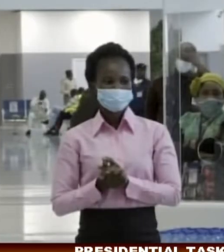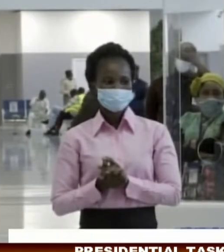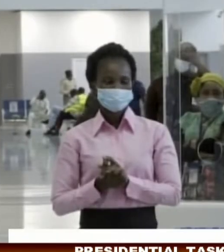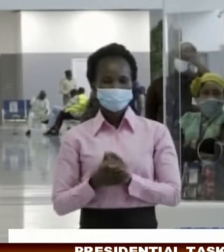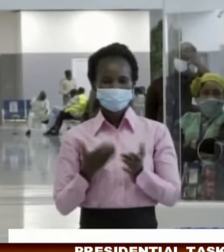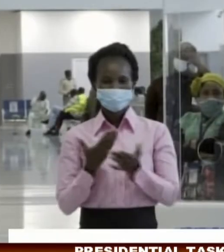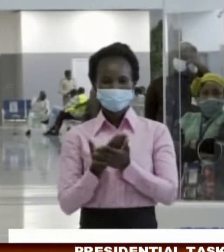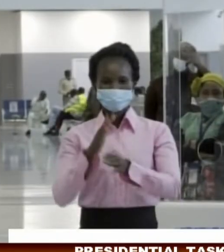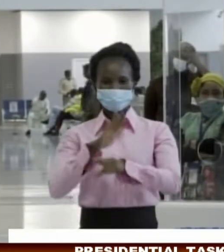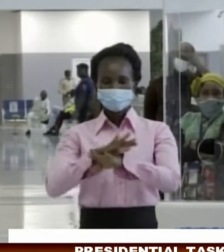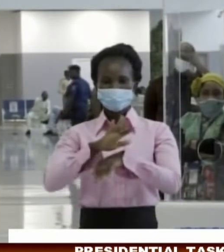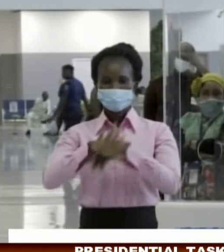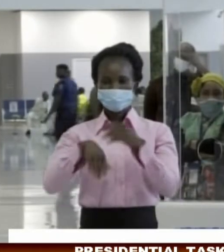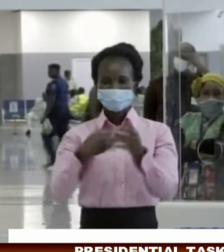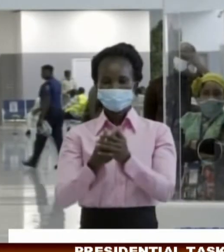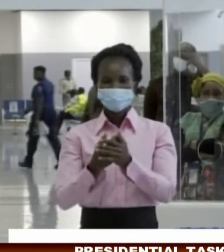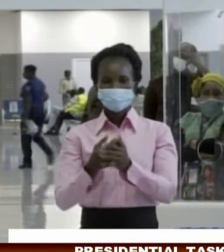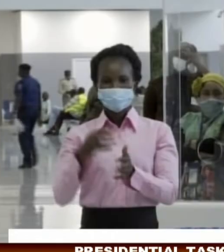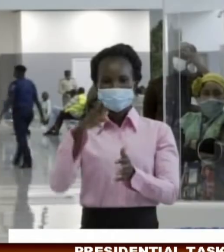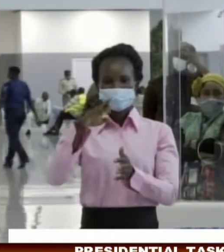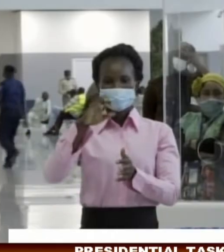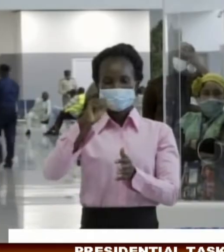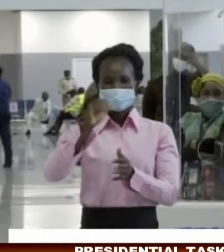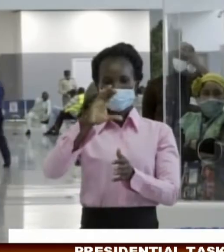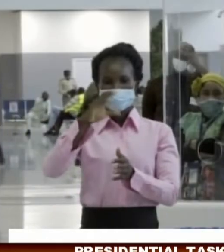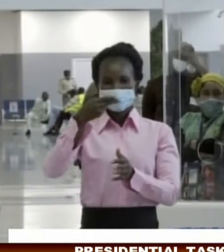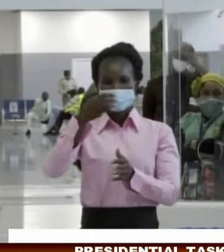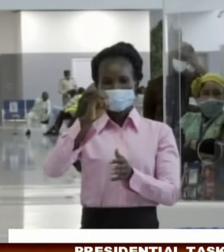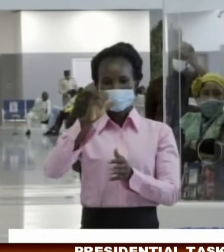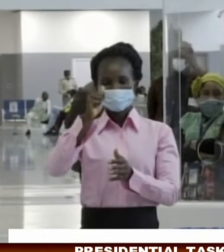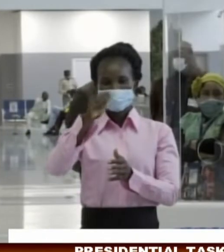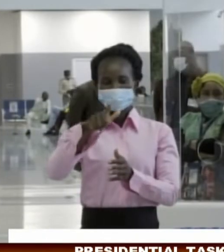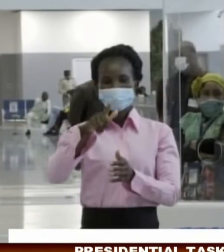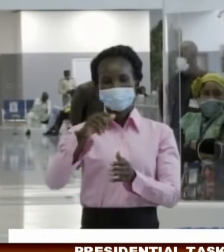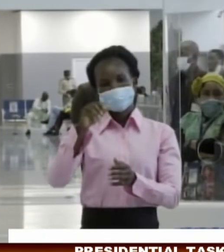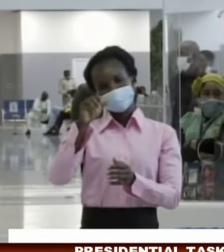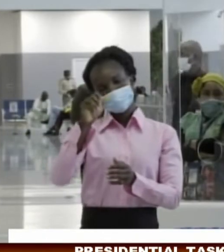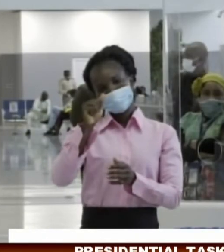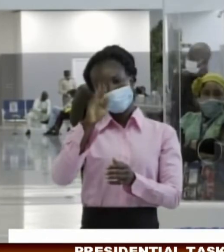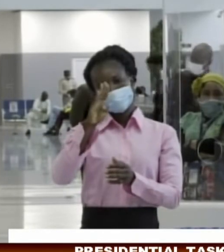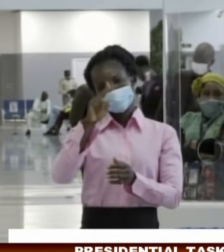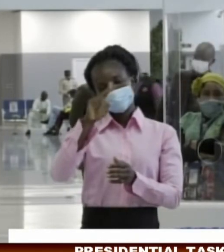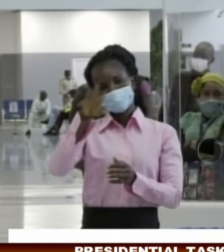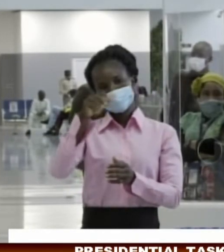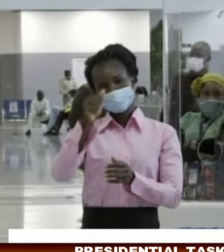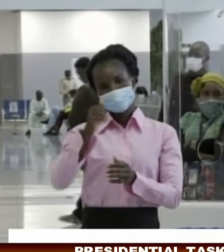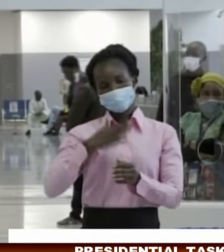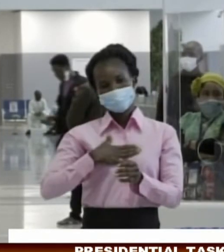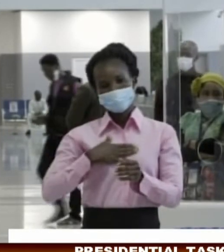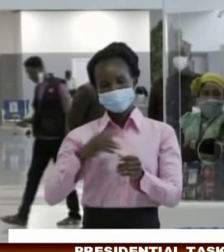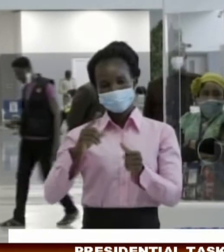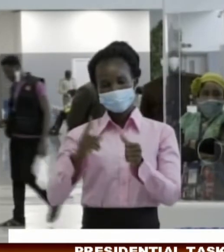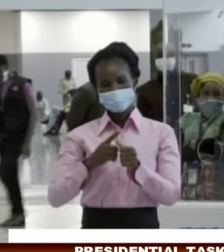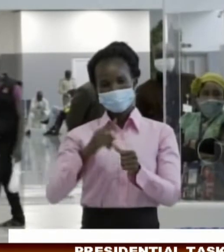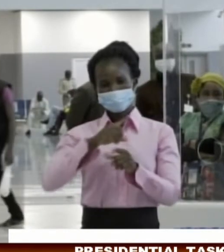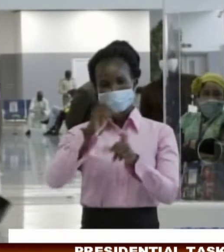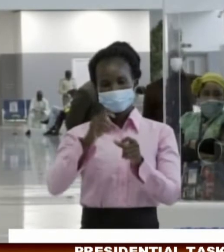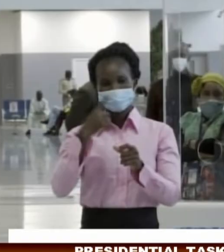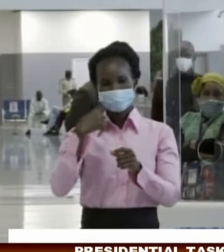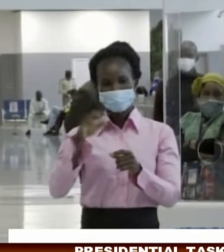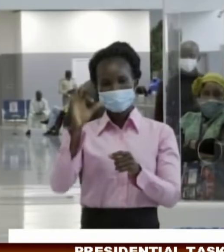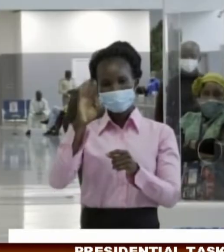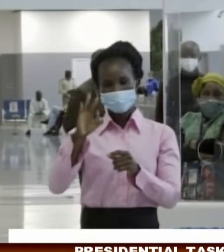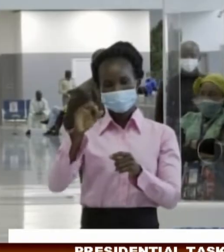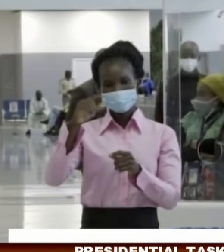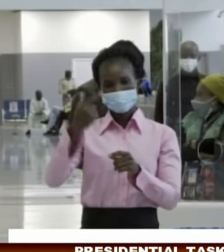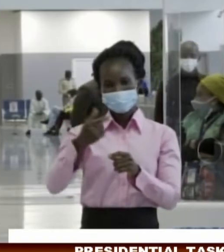Good evening, all. Rachel Abuja from the News Agency of Nigeria. My first question is for the SGF. So what are the